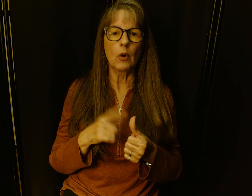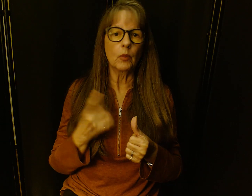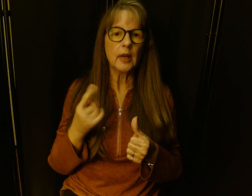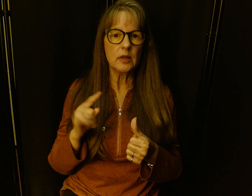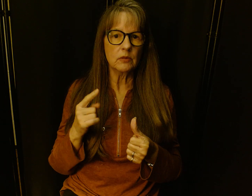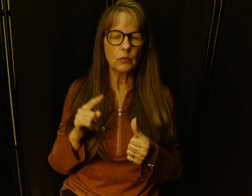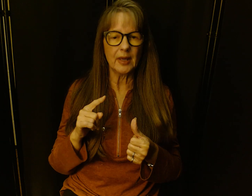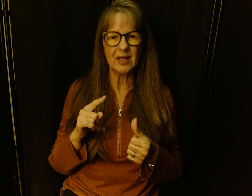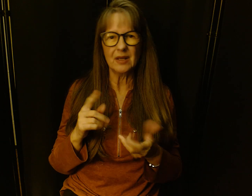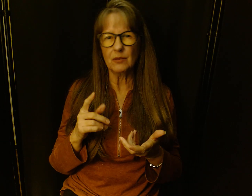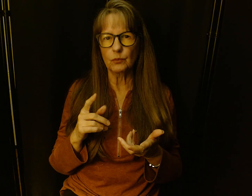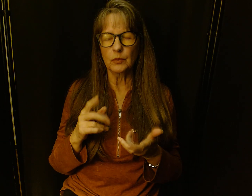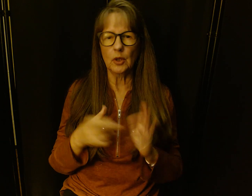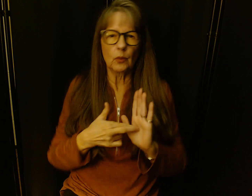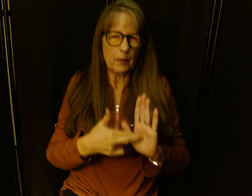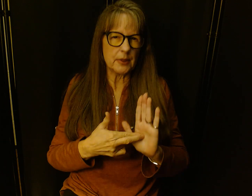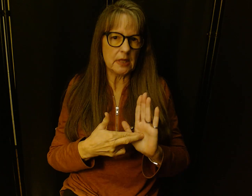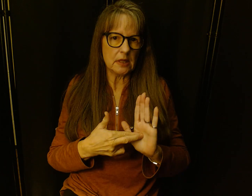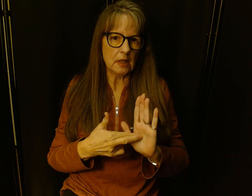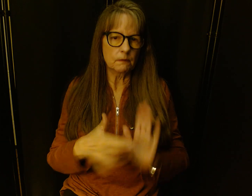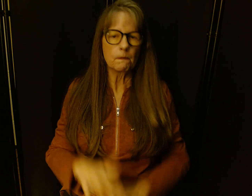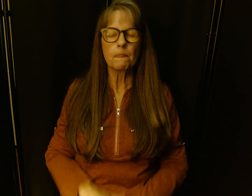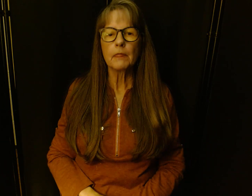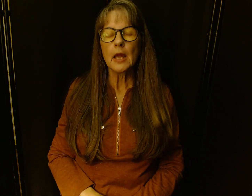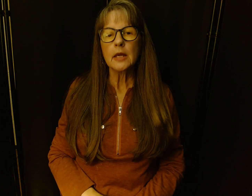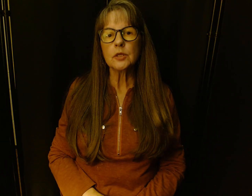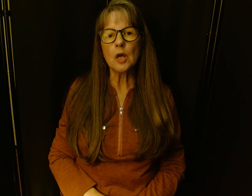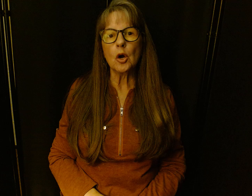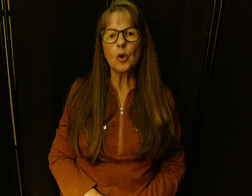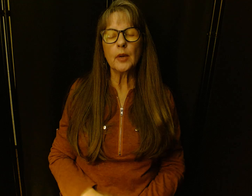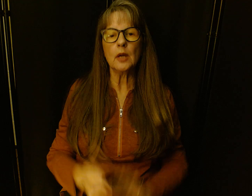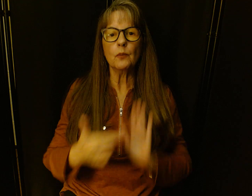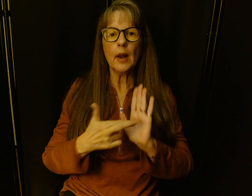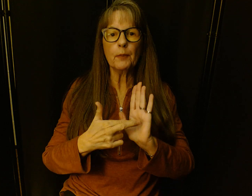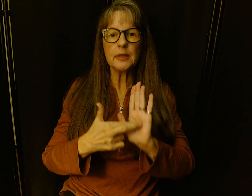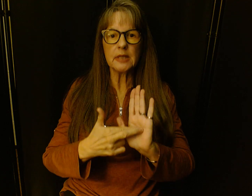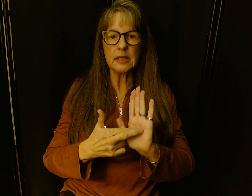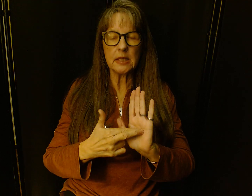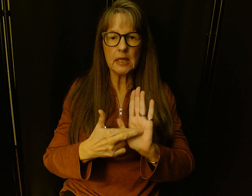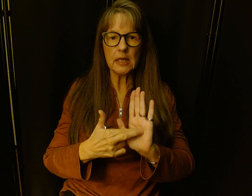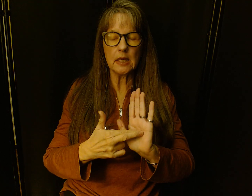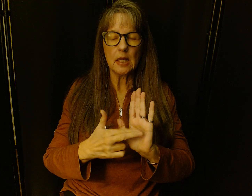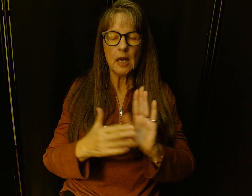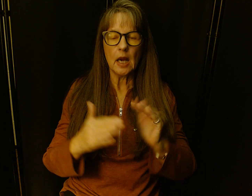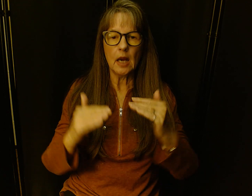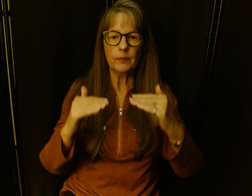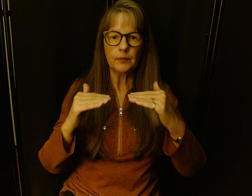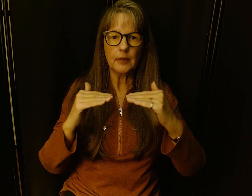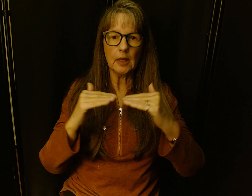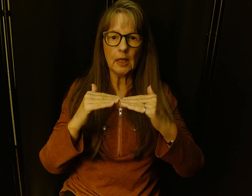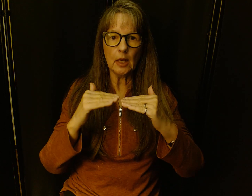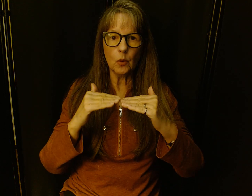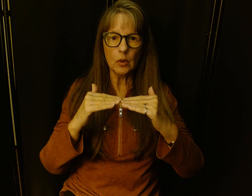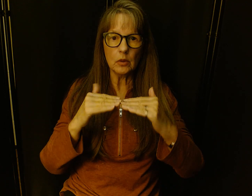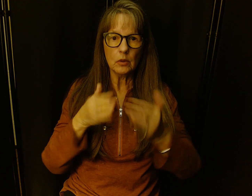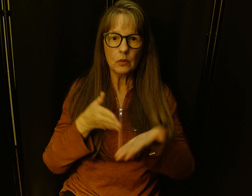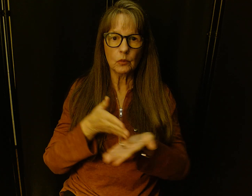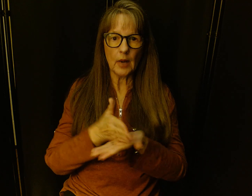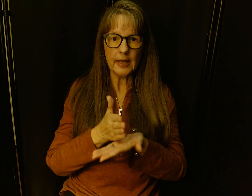he represented. So he represented equal rights. So you